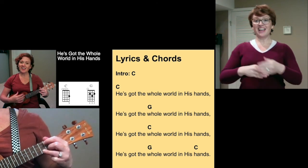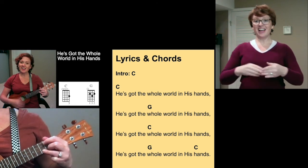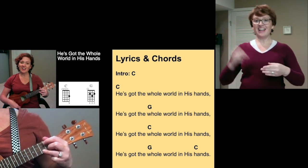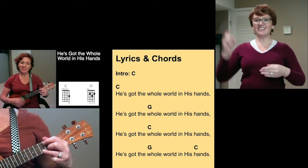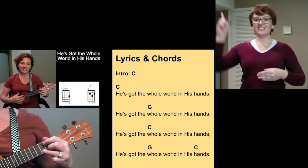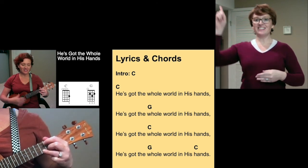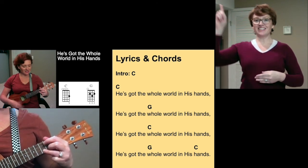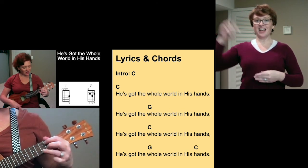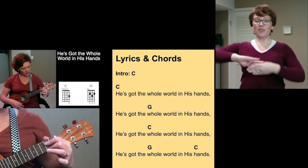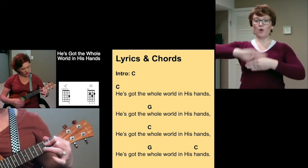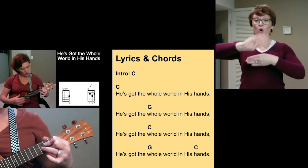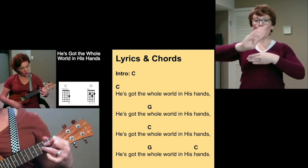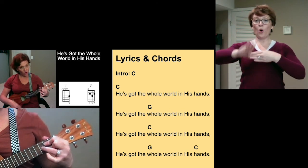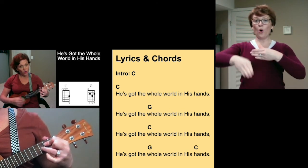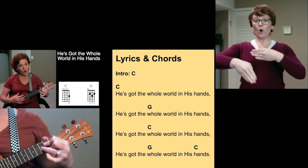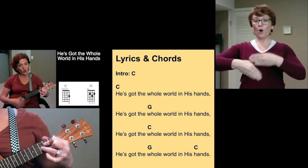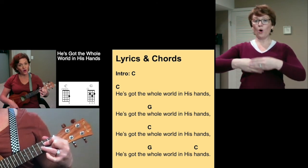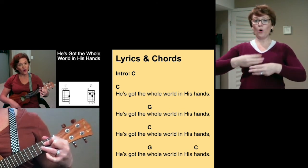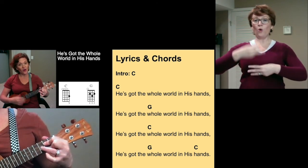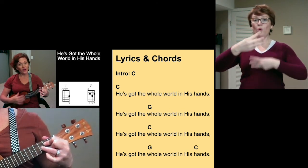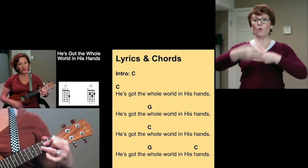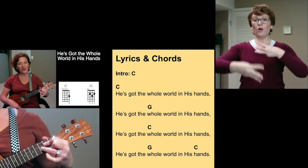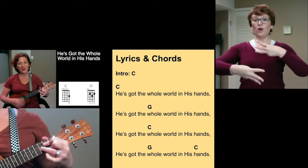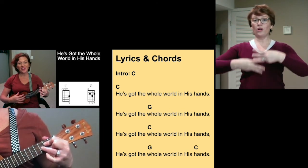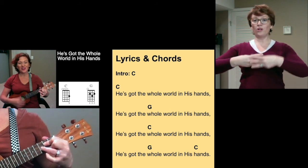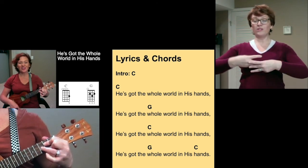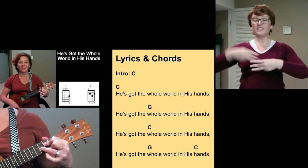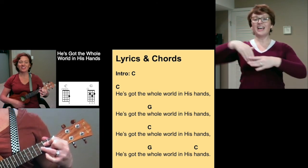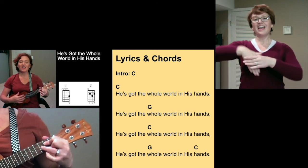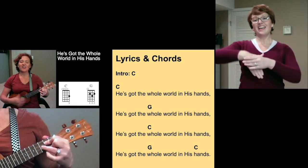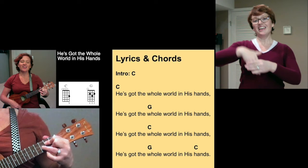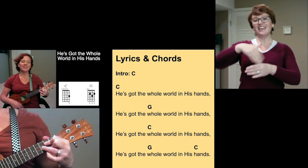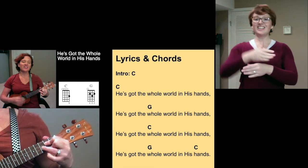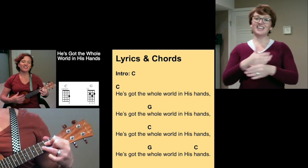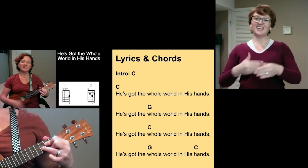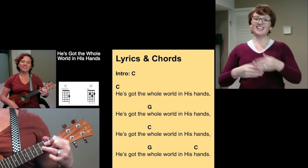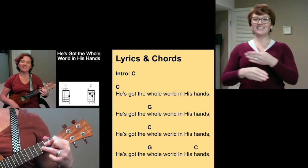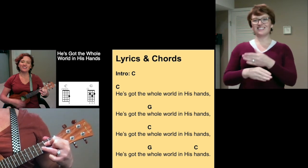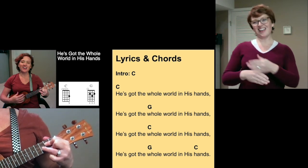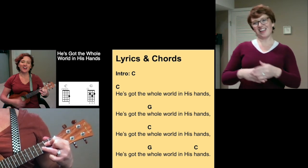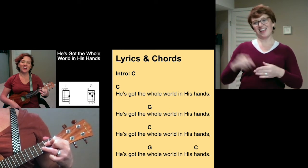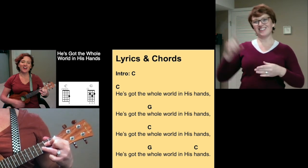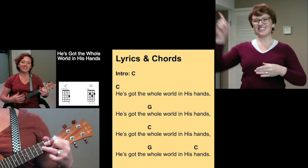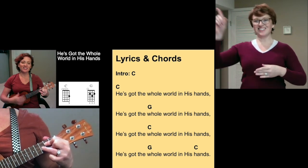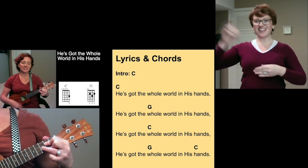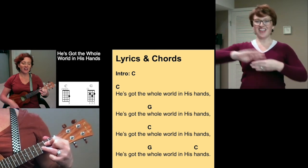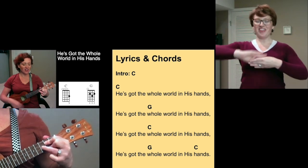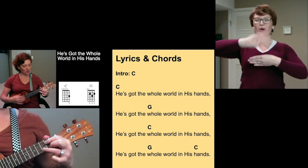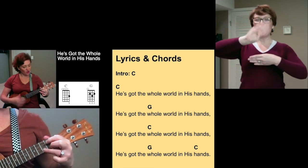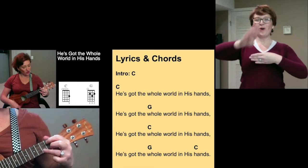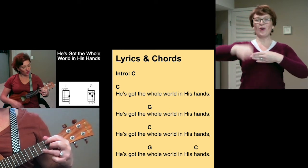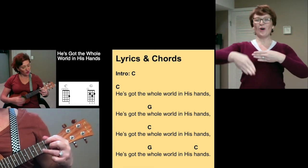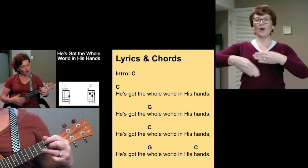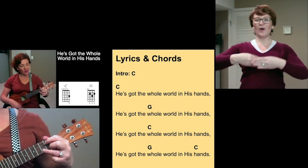hands. He's got the whole world in his hands. He's got the